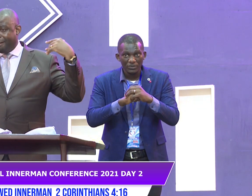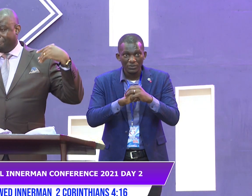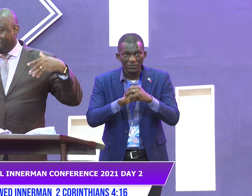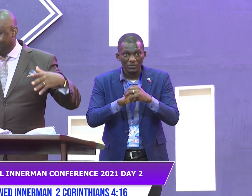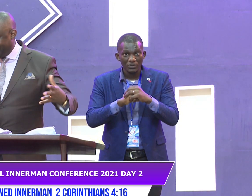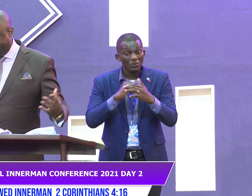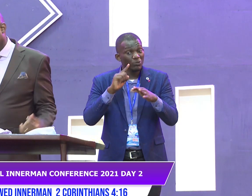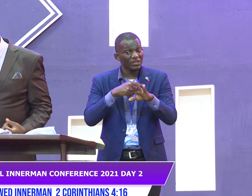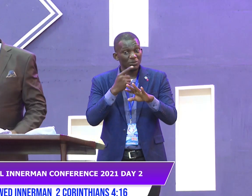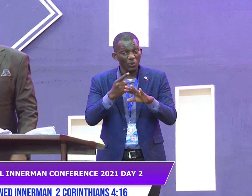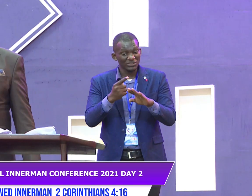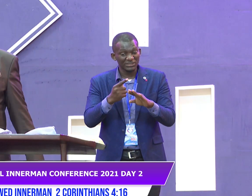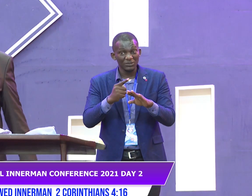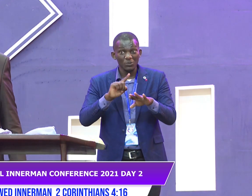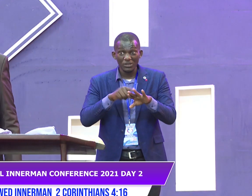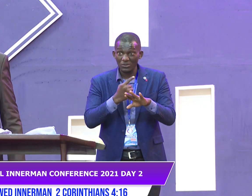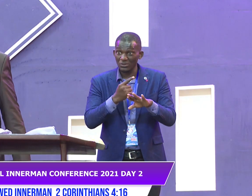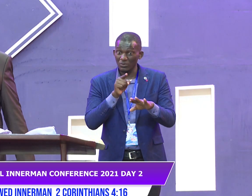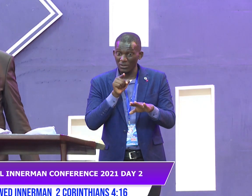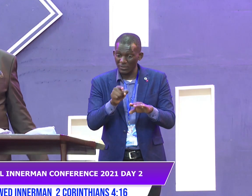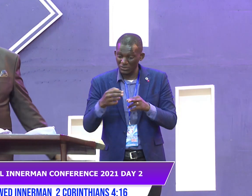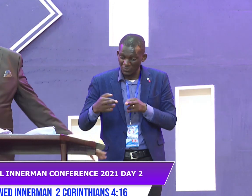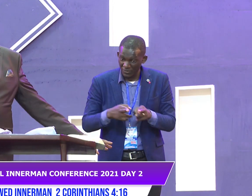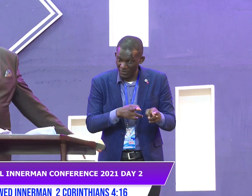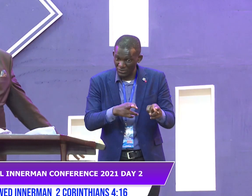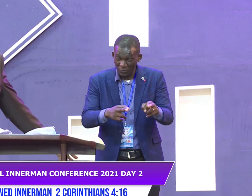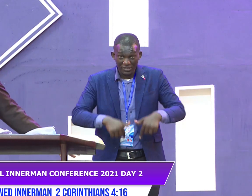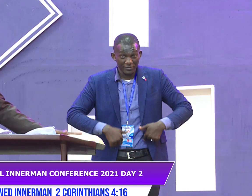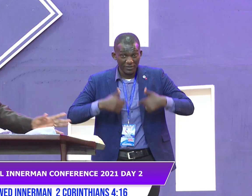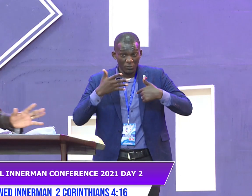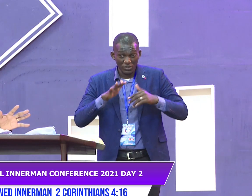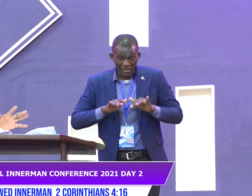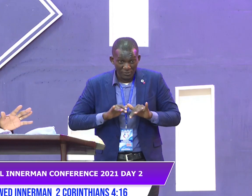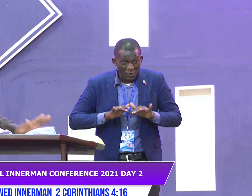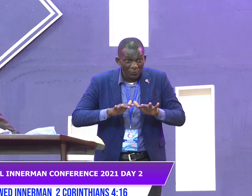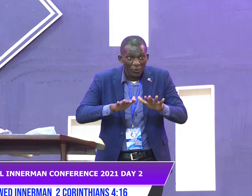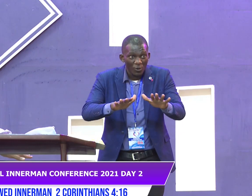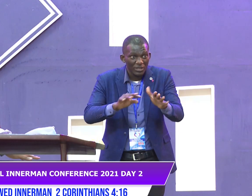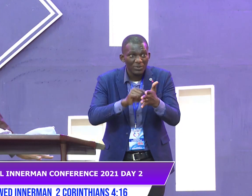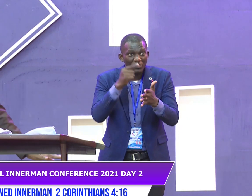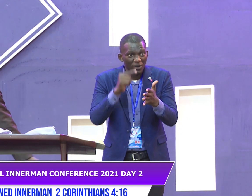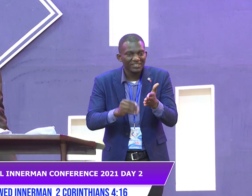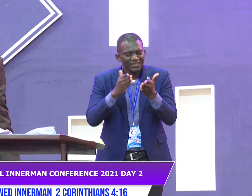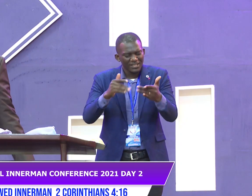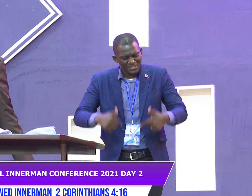springs are flowing, there will be life in our worship.